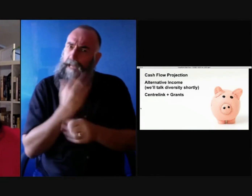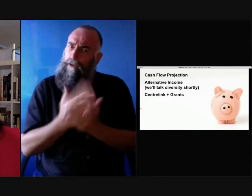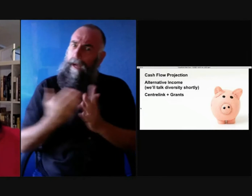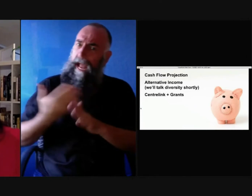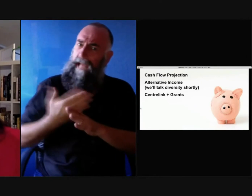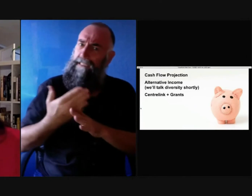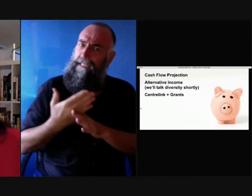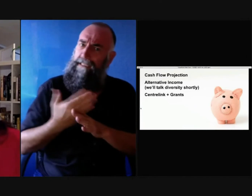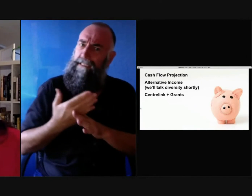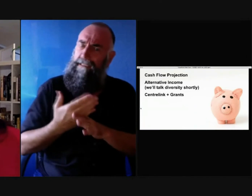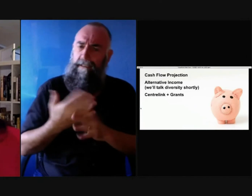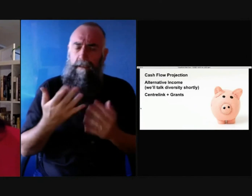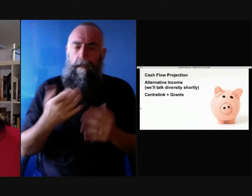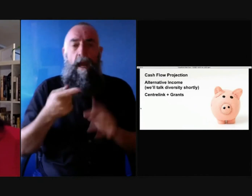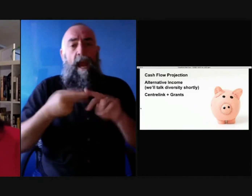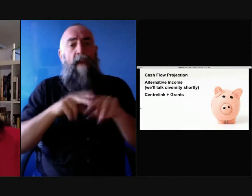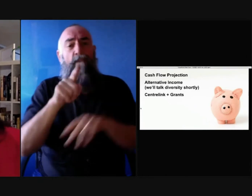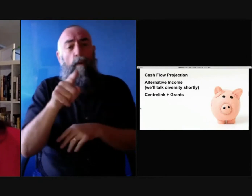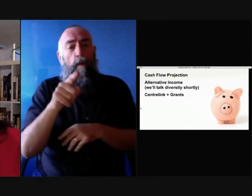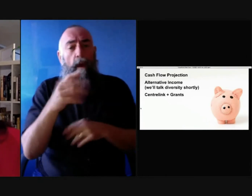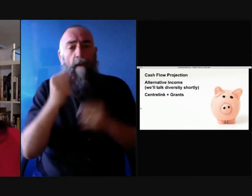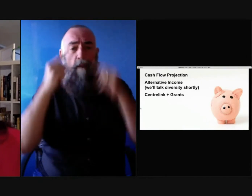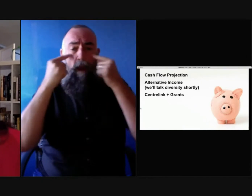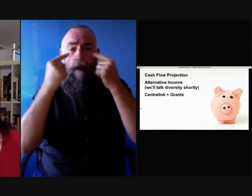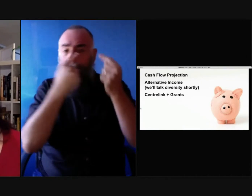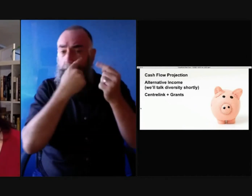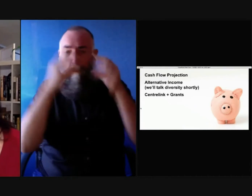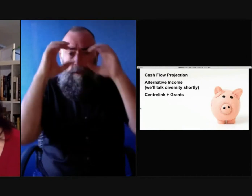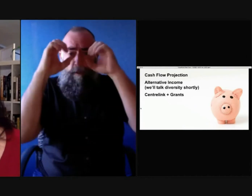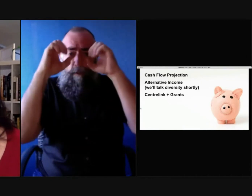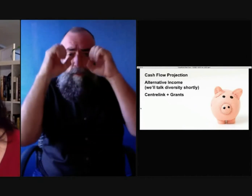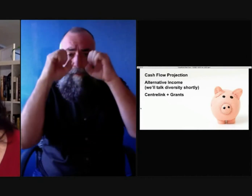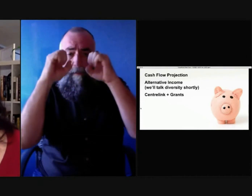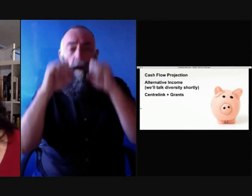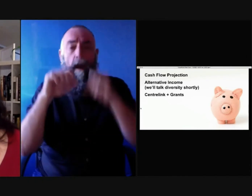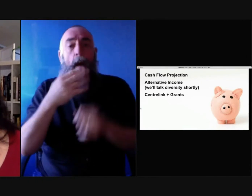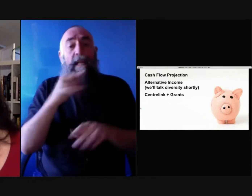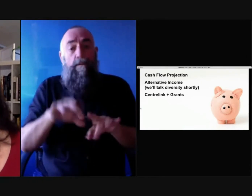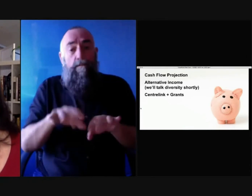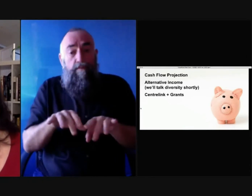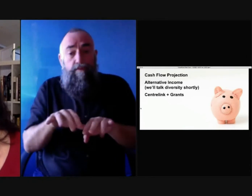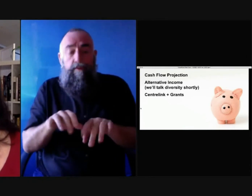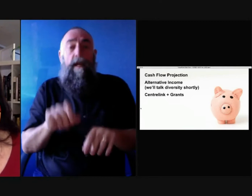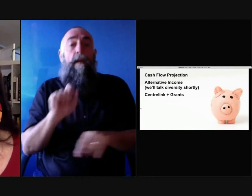a vision impairment, please email us at